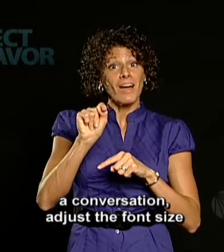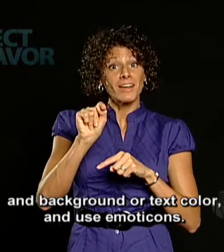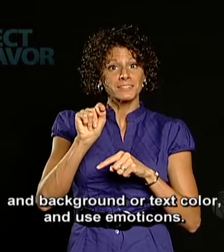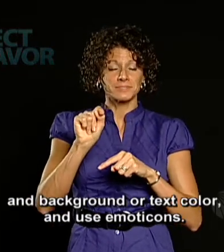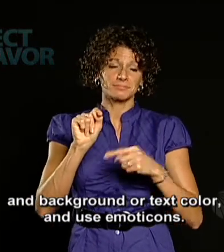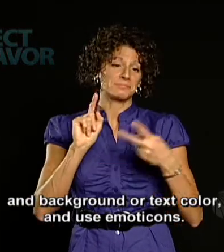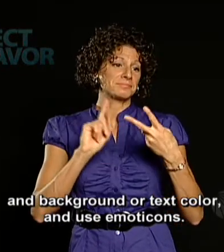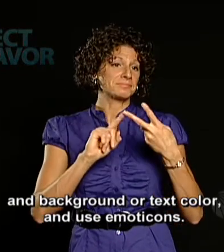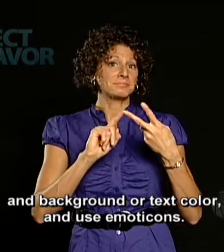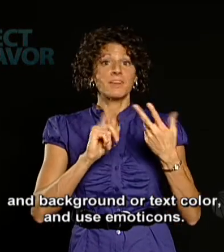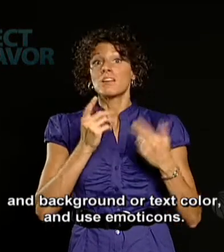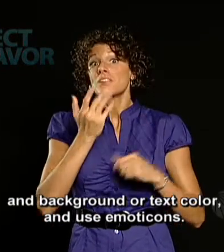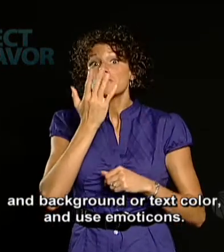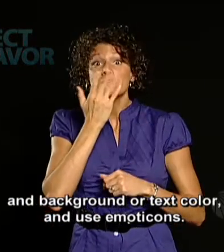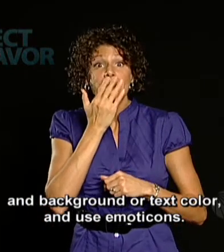and use emotions.